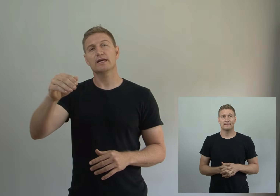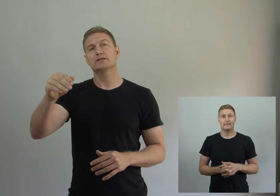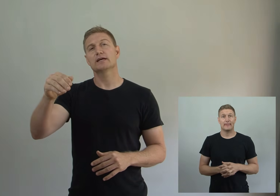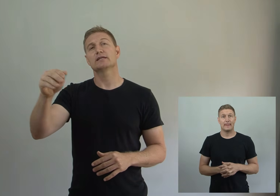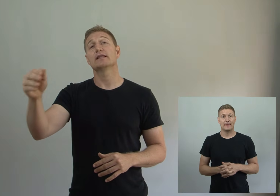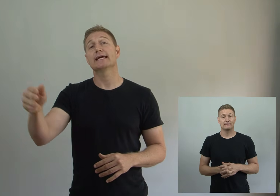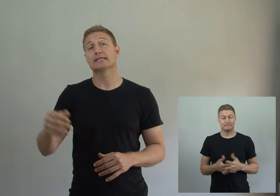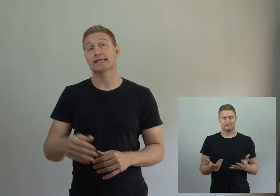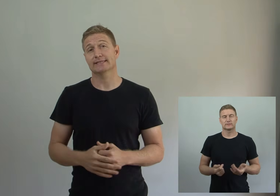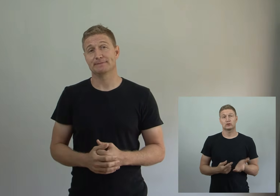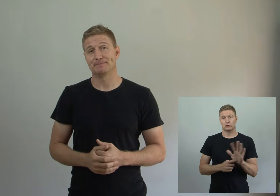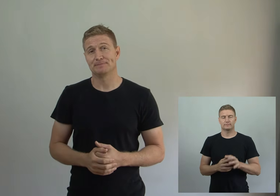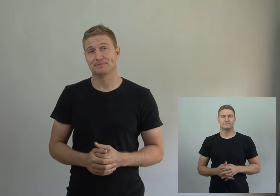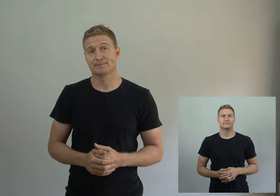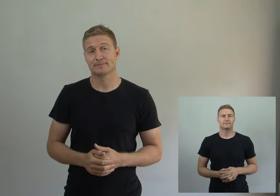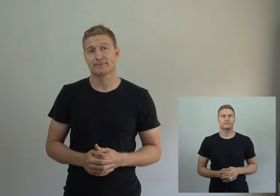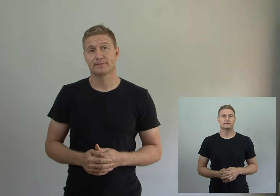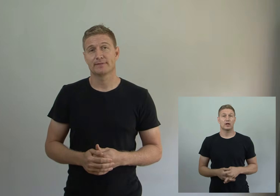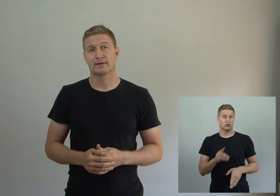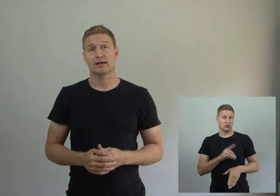will get to that in a later lesson.